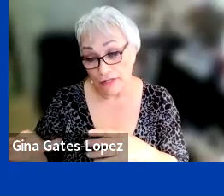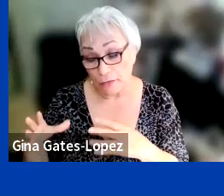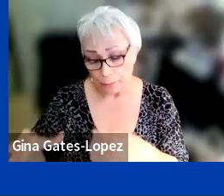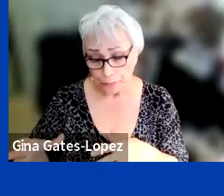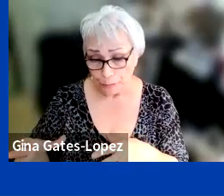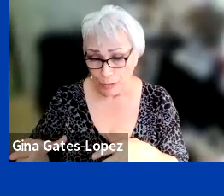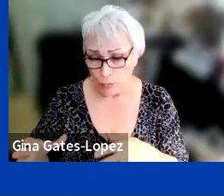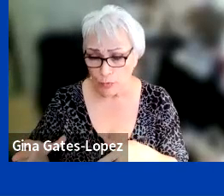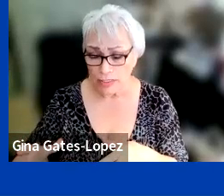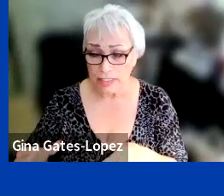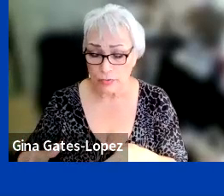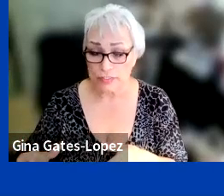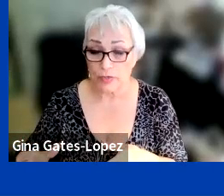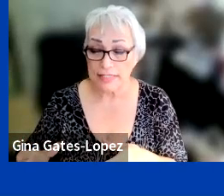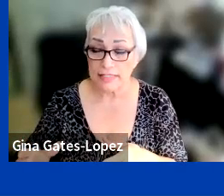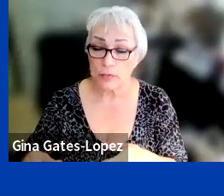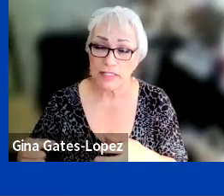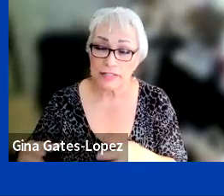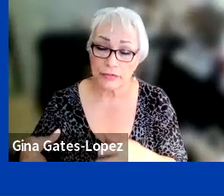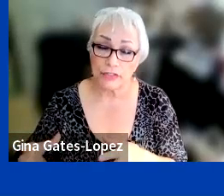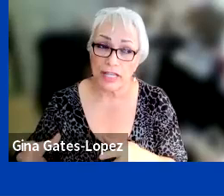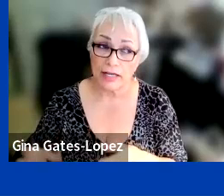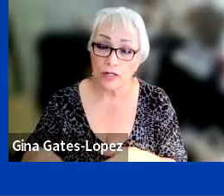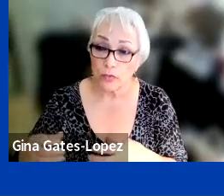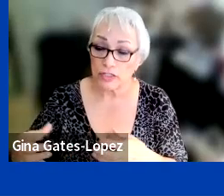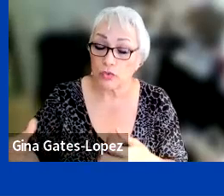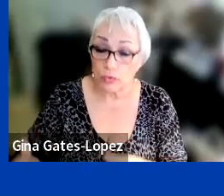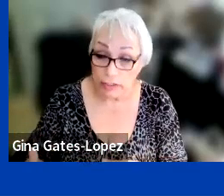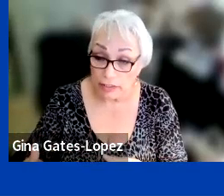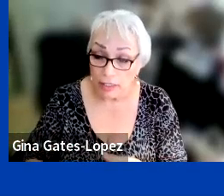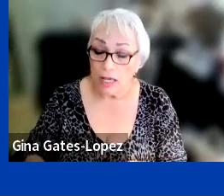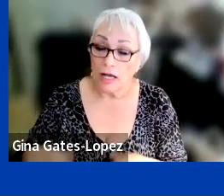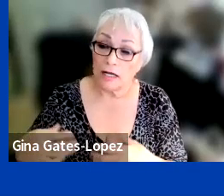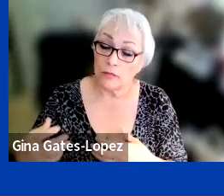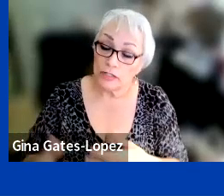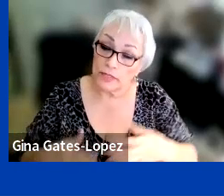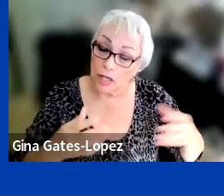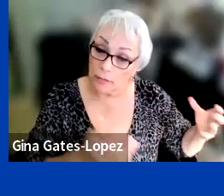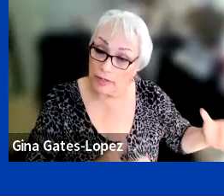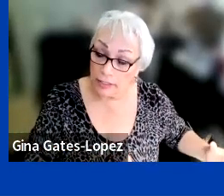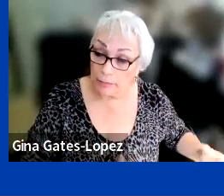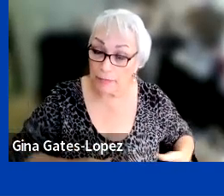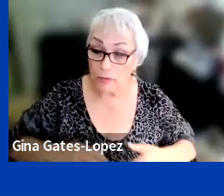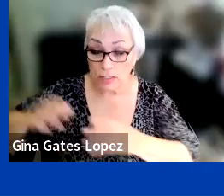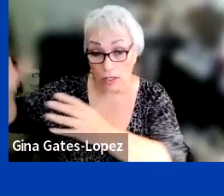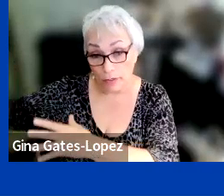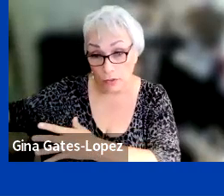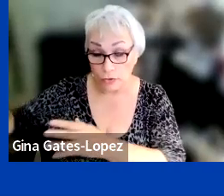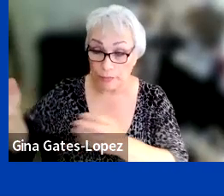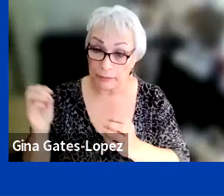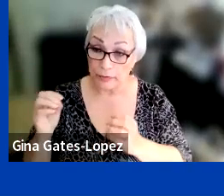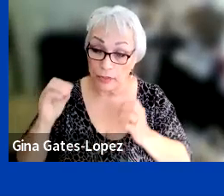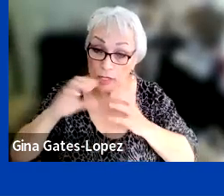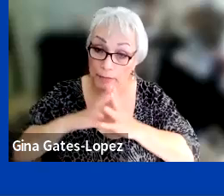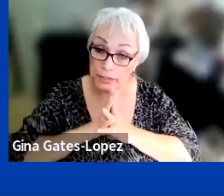I feel we really need to address, is we need to look at retooling. You know, we talk about young people, we talk about